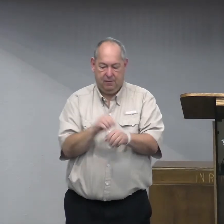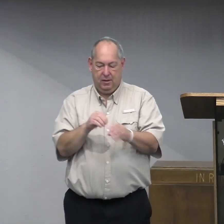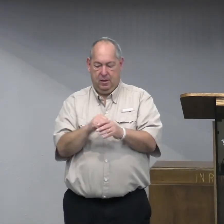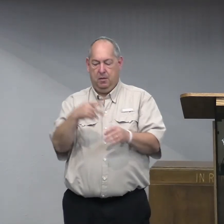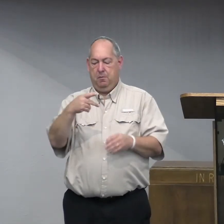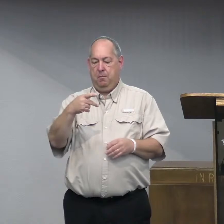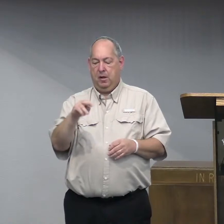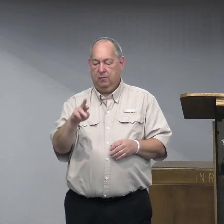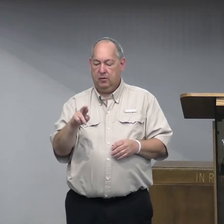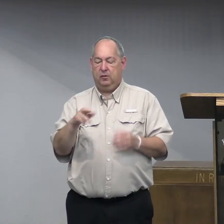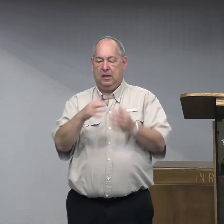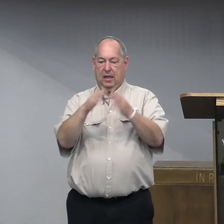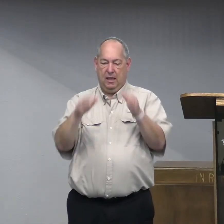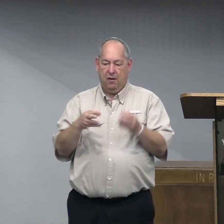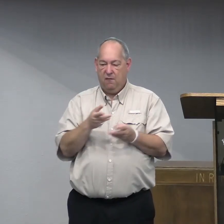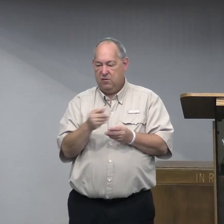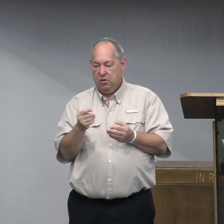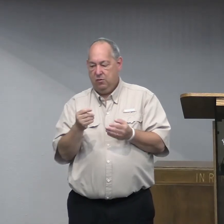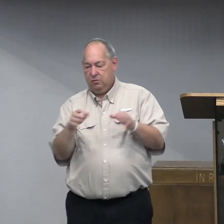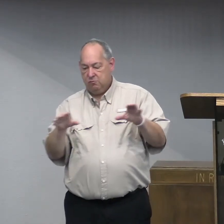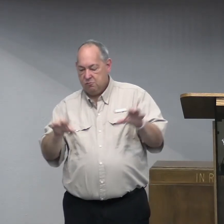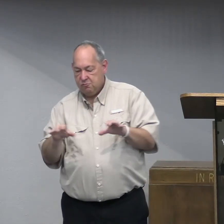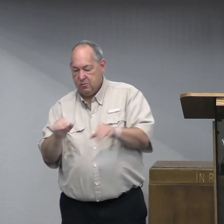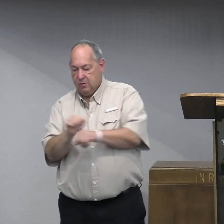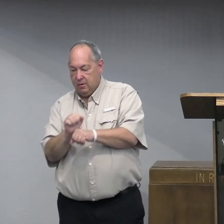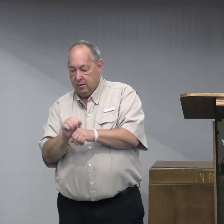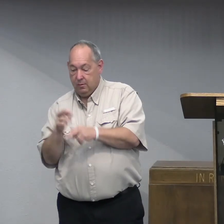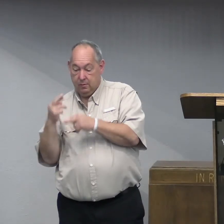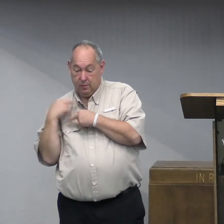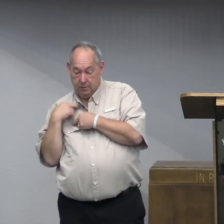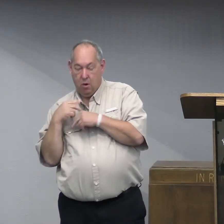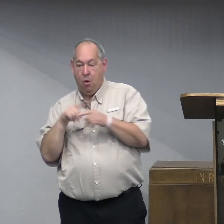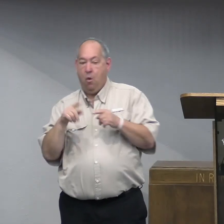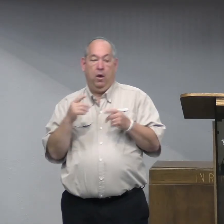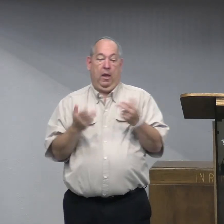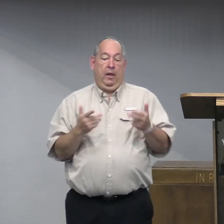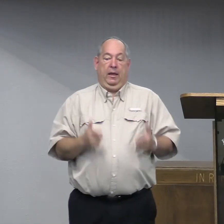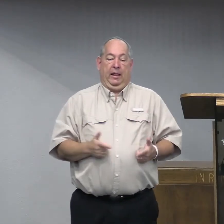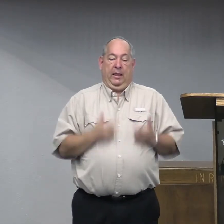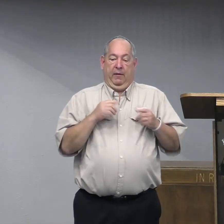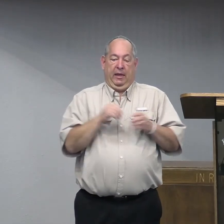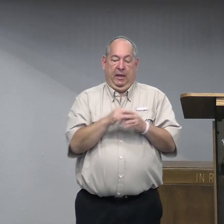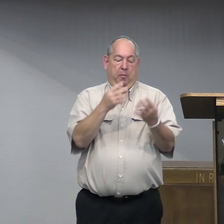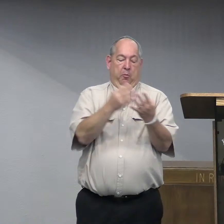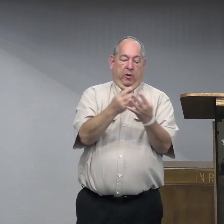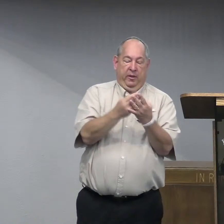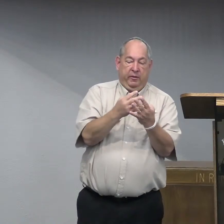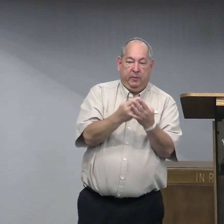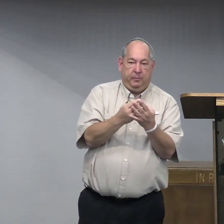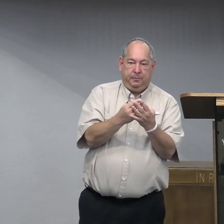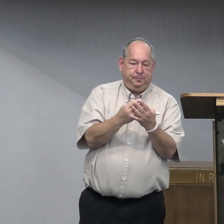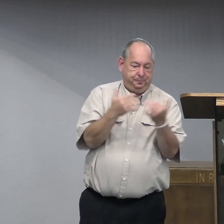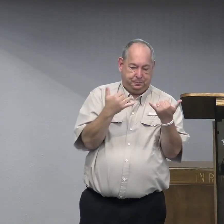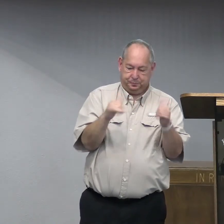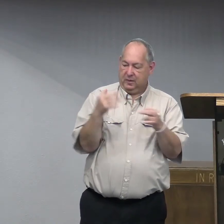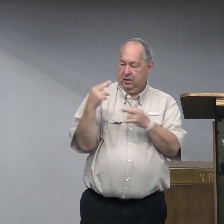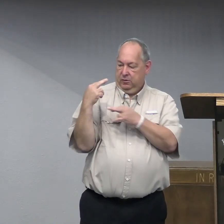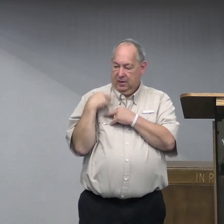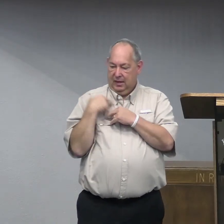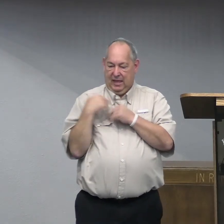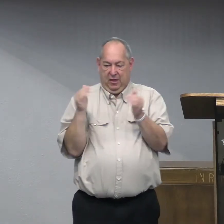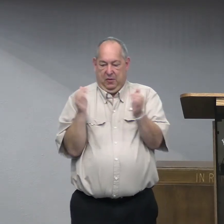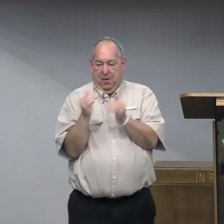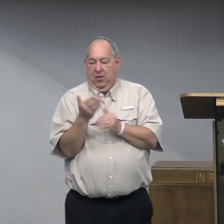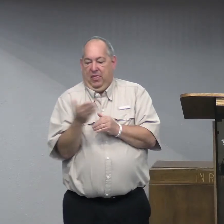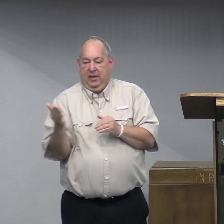house, given a few tasks to be responsible for, or whether he's just living in a prison cell and he has probably even